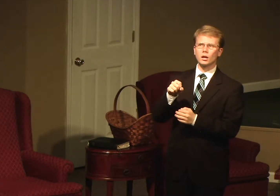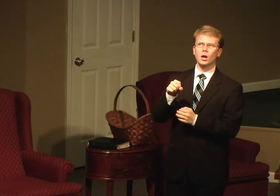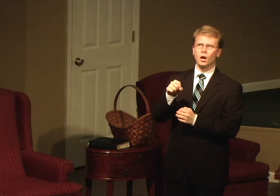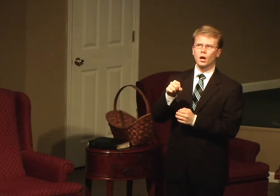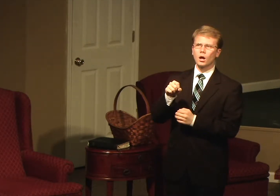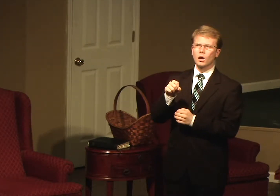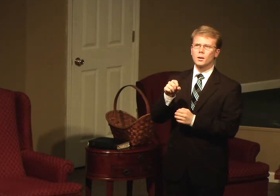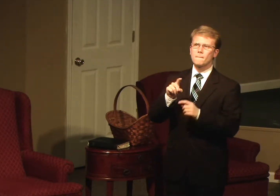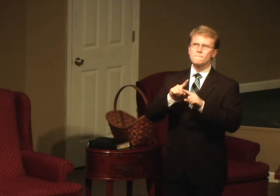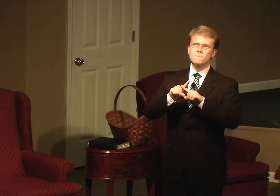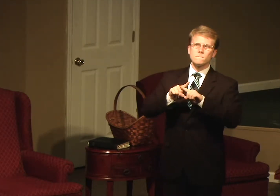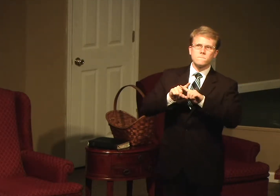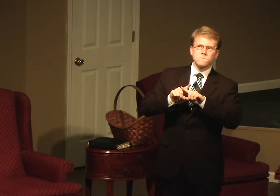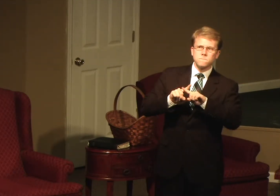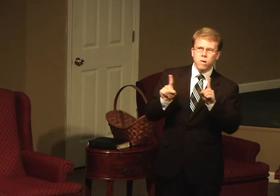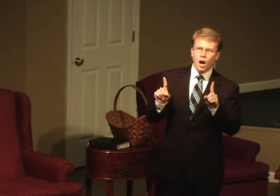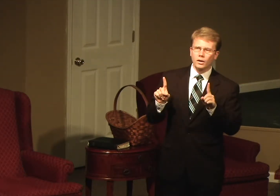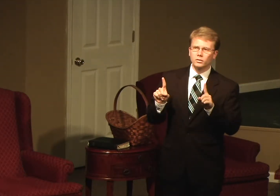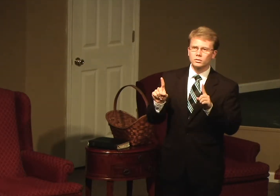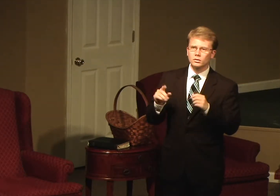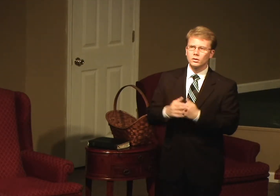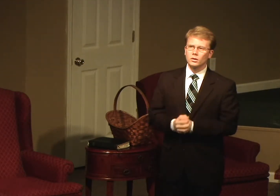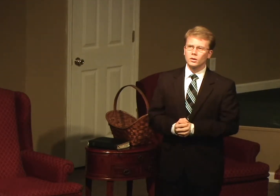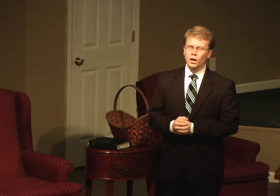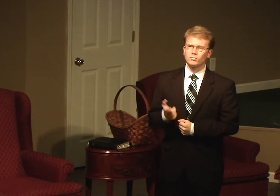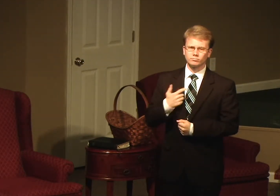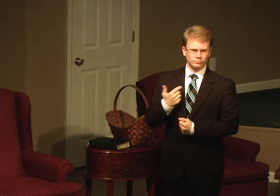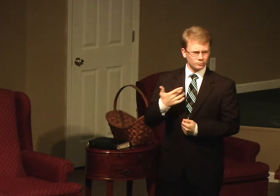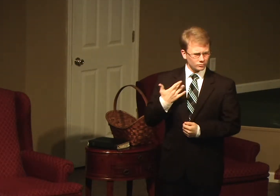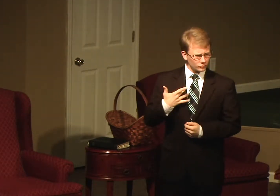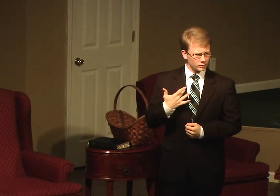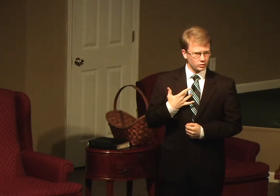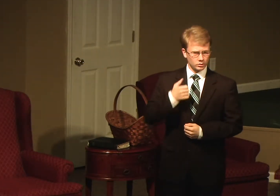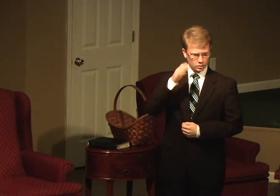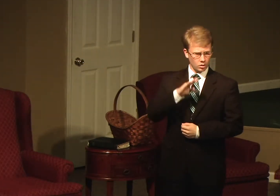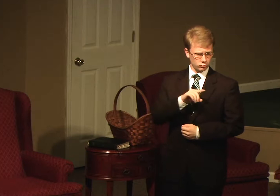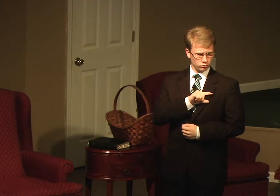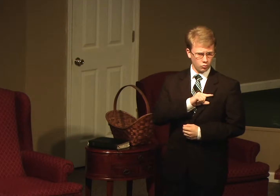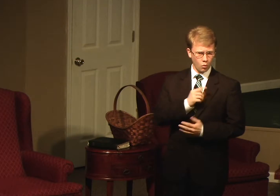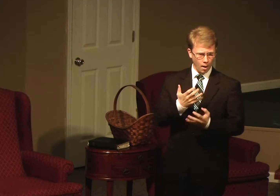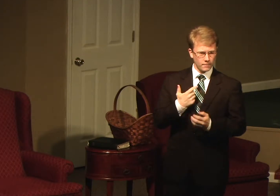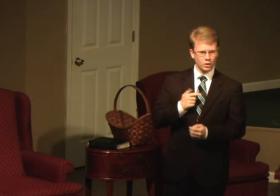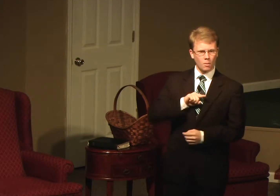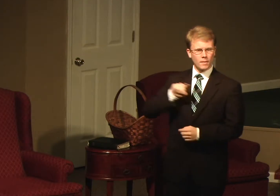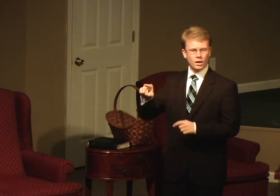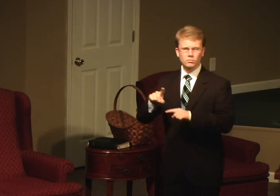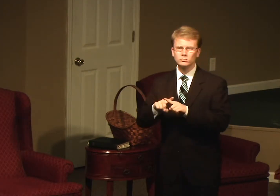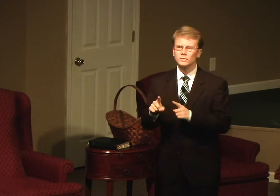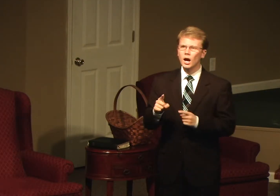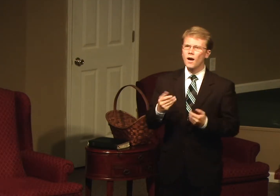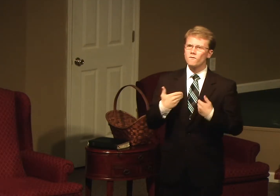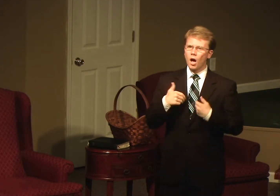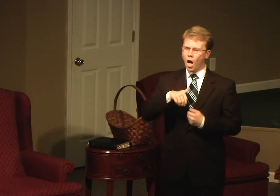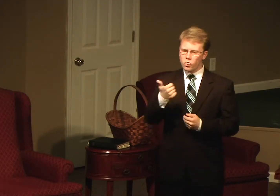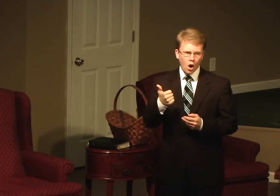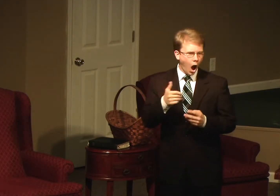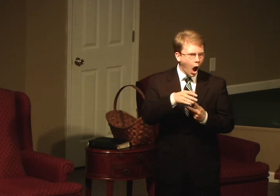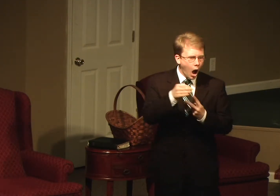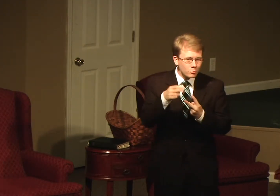you would want me to be involved with? Should I go back? I've always felt God convicted me about